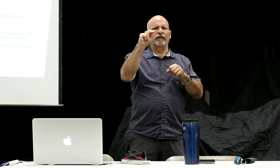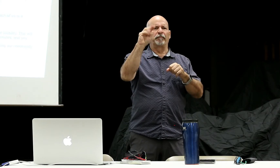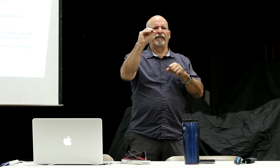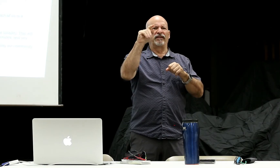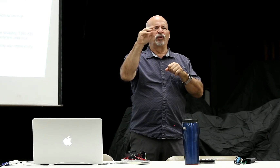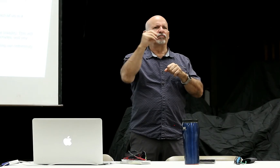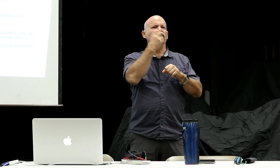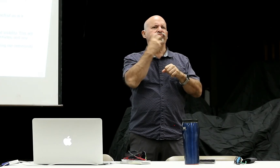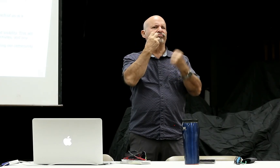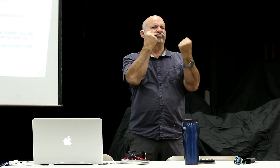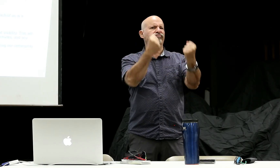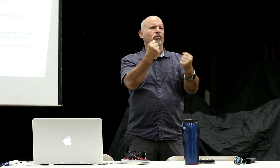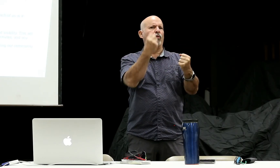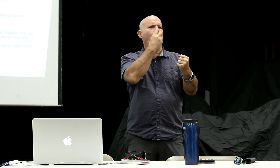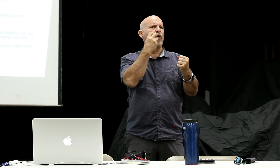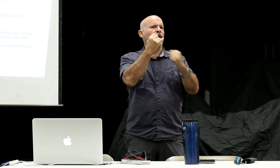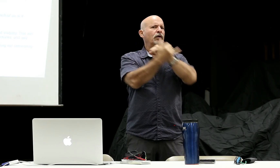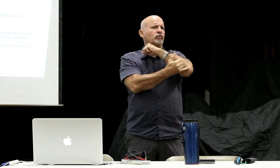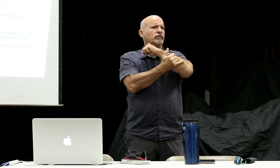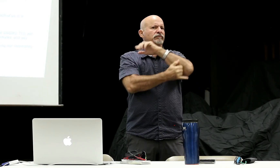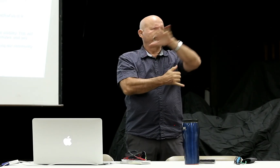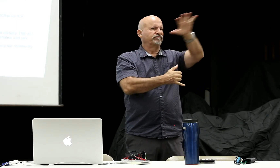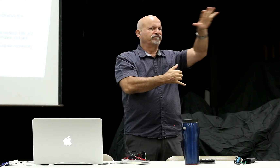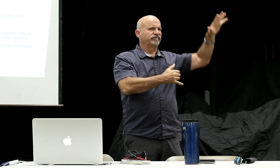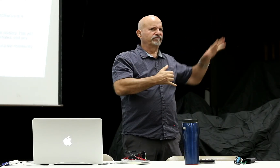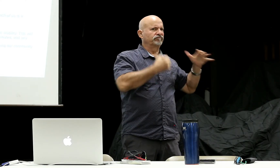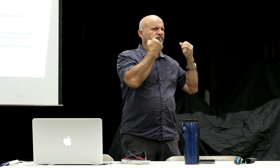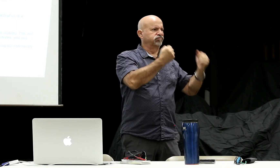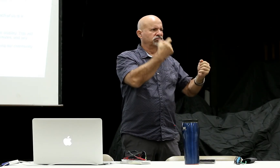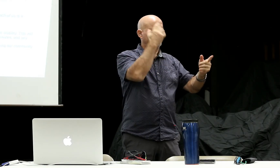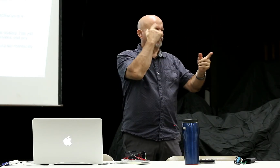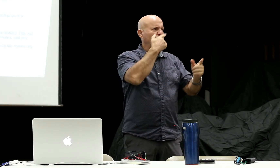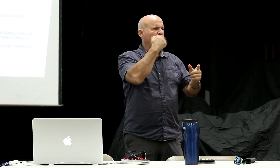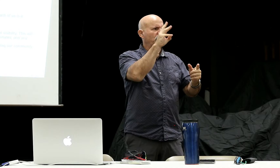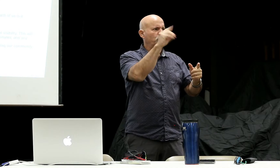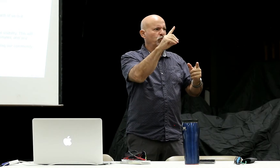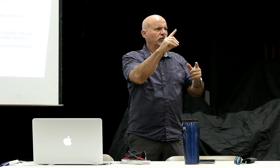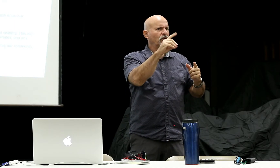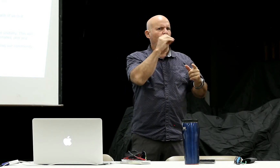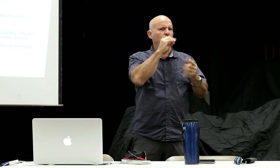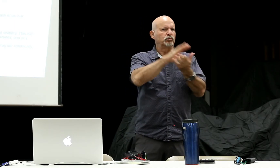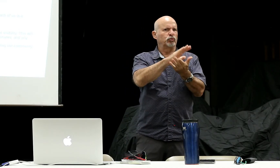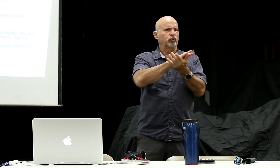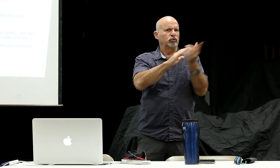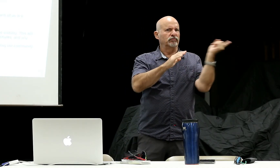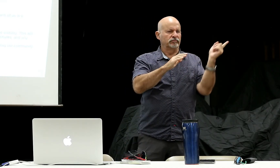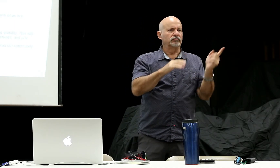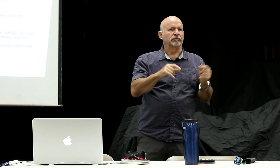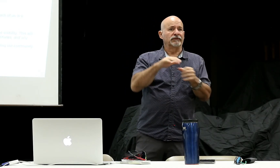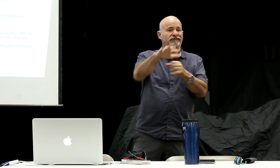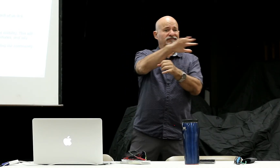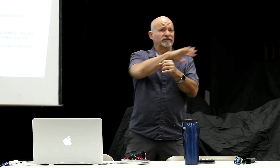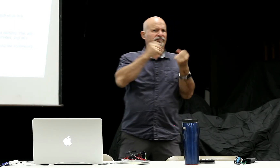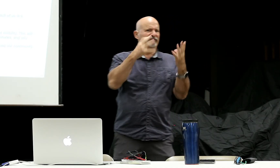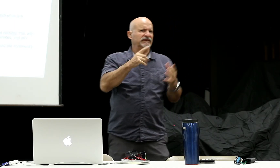and asked if they could go to the house to check on the students, see